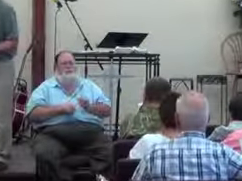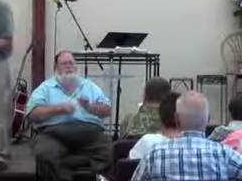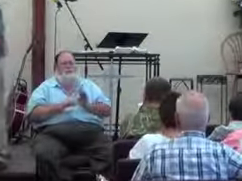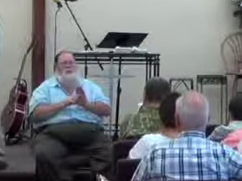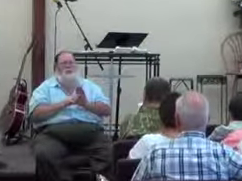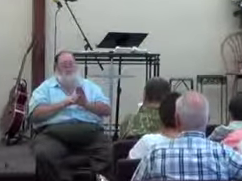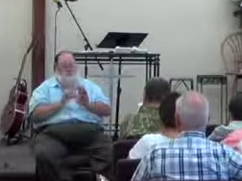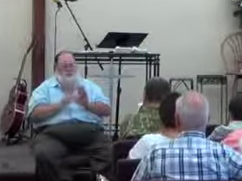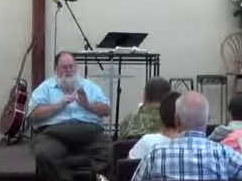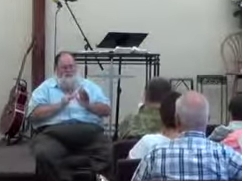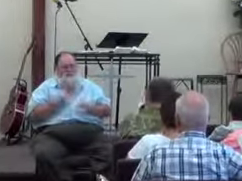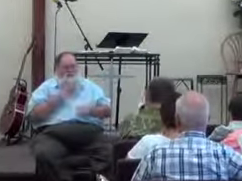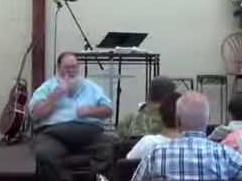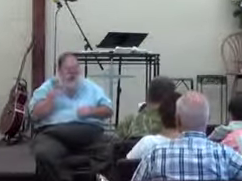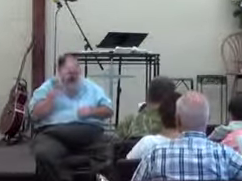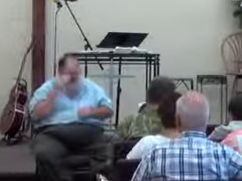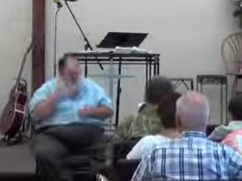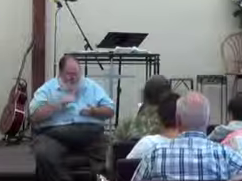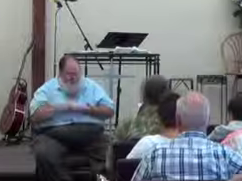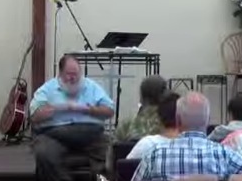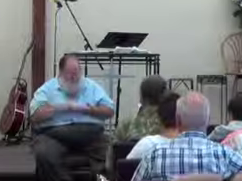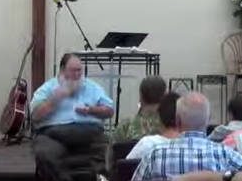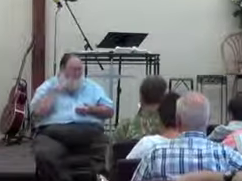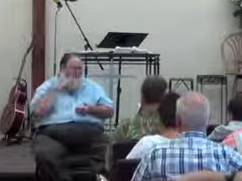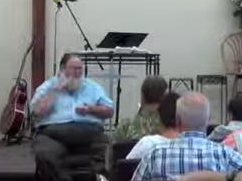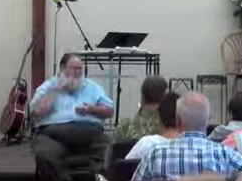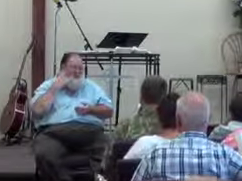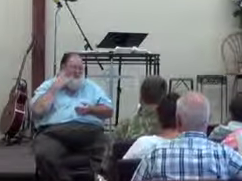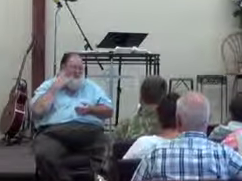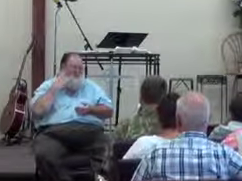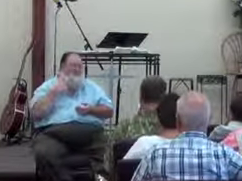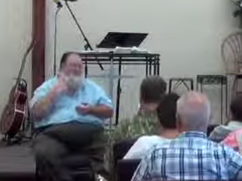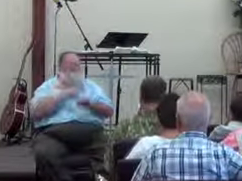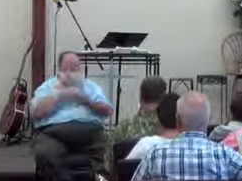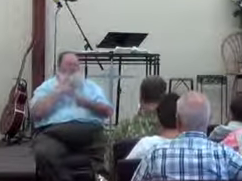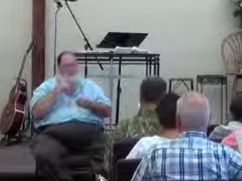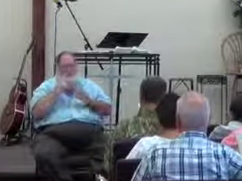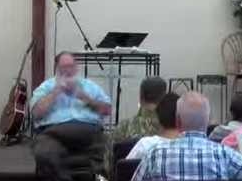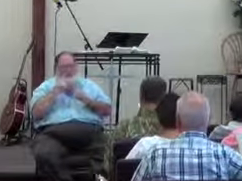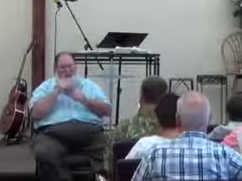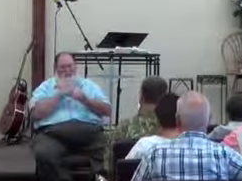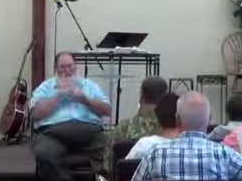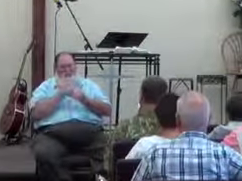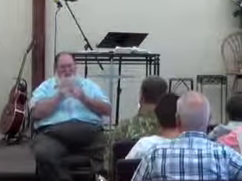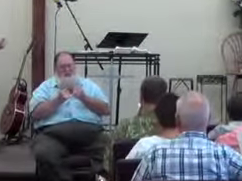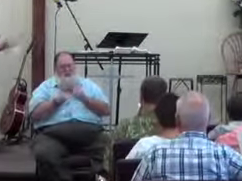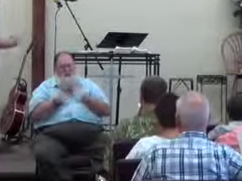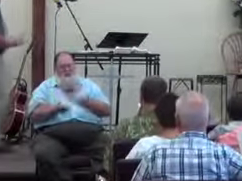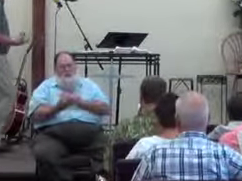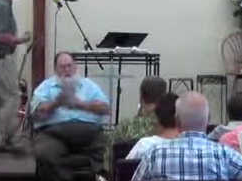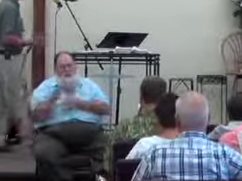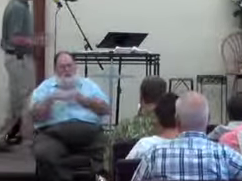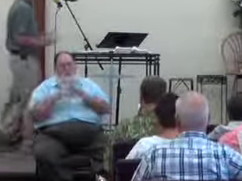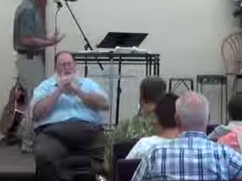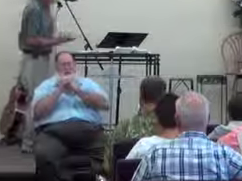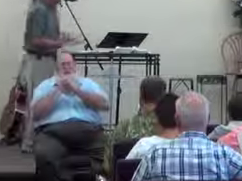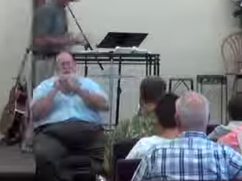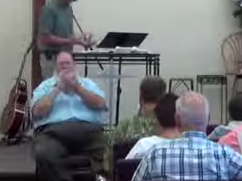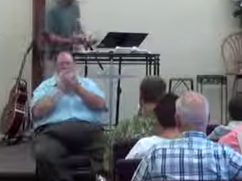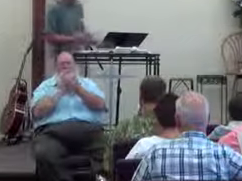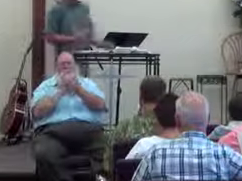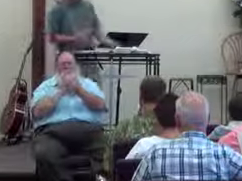need to be thankful. The songs that were sung this morning about worship and thanksgiving and in praise and just bowing at his feet, it touched me so much